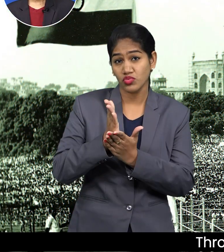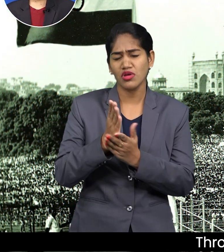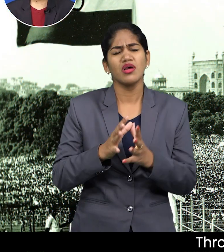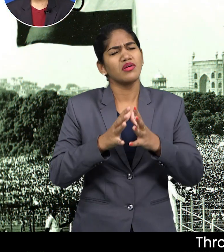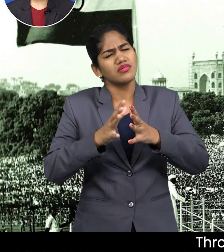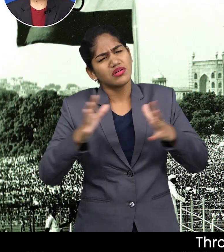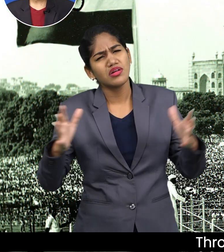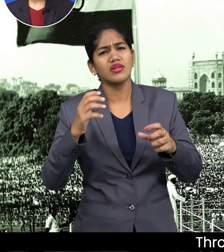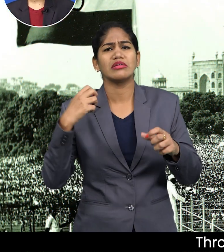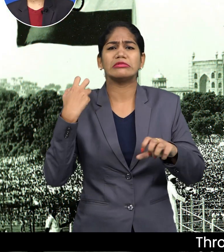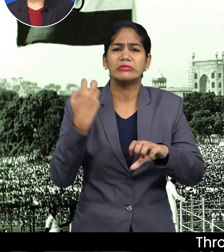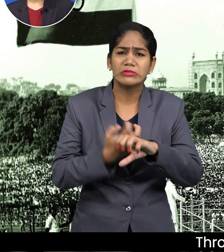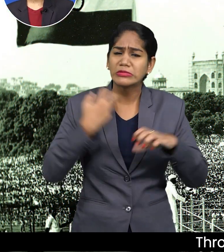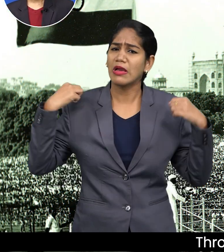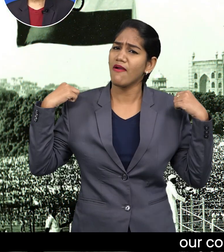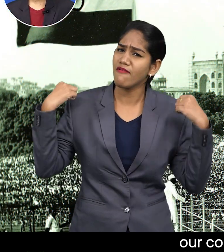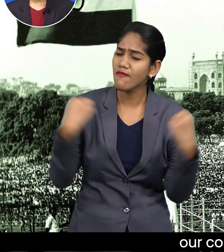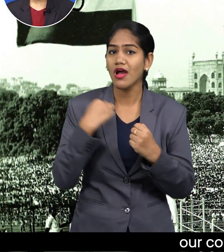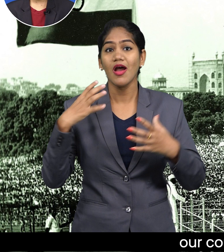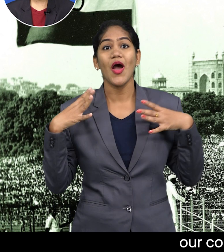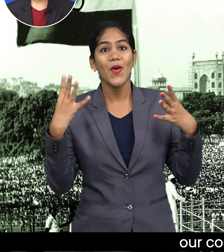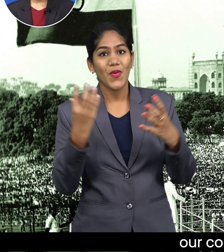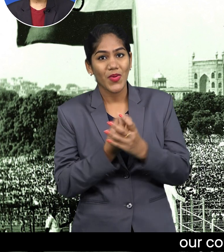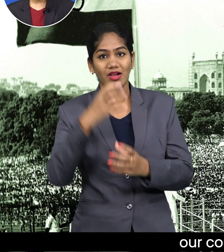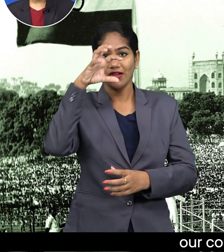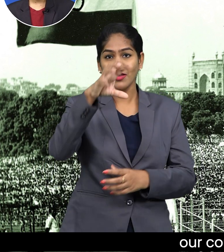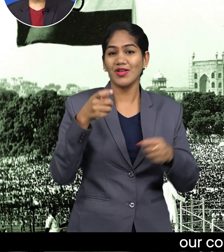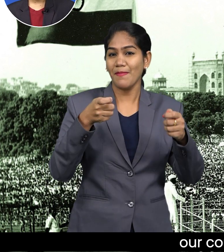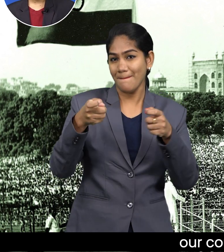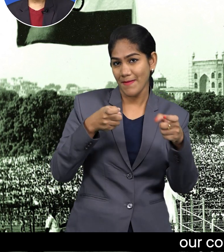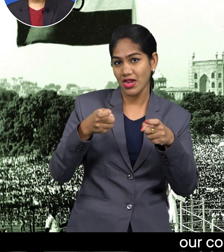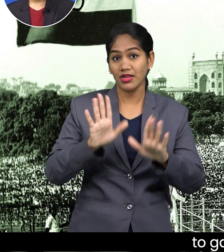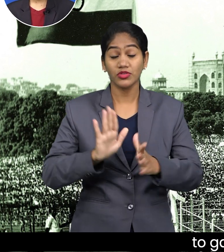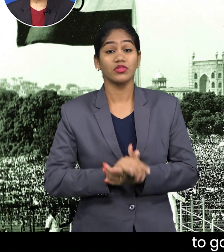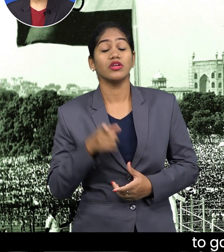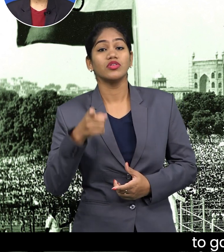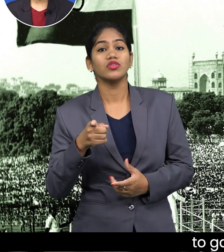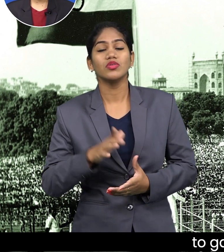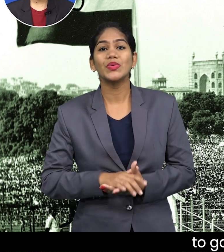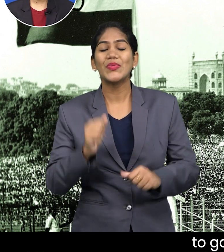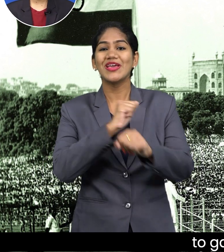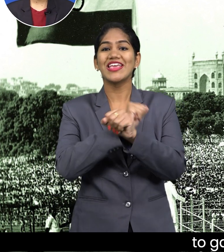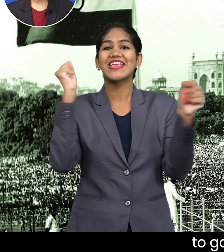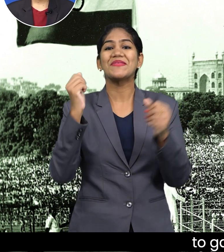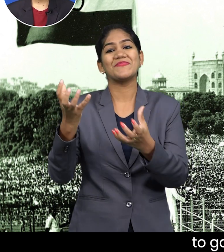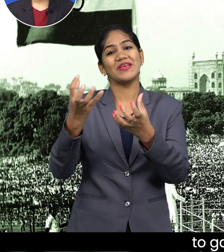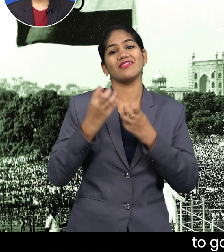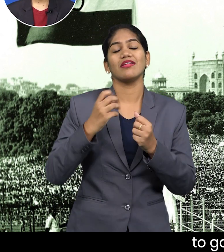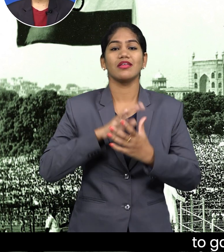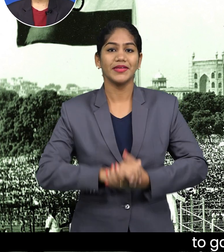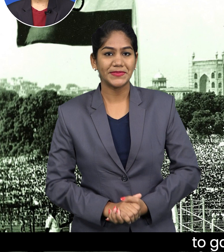Through great efforts, our country has managed to gain independence.